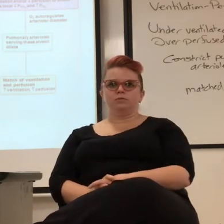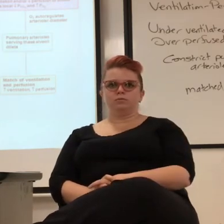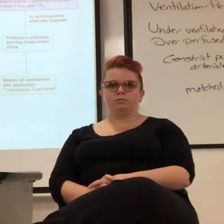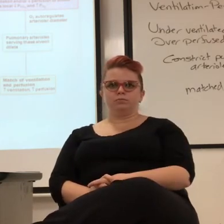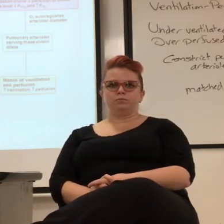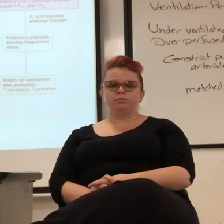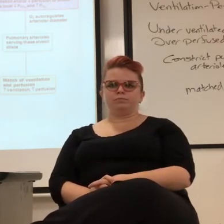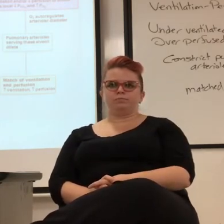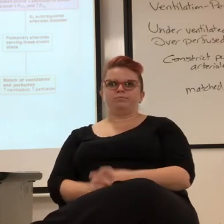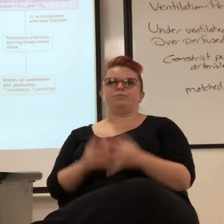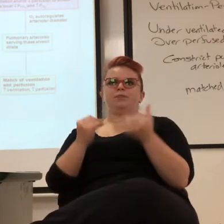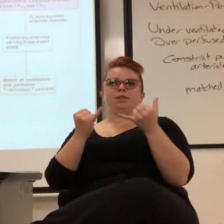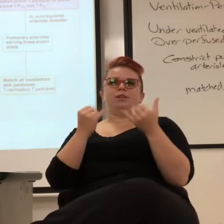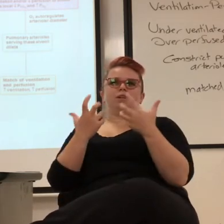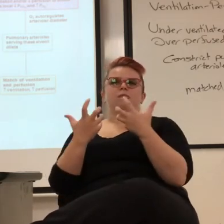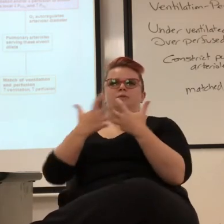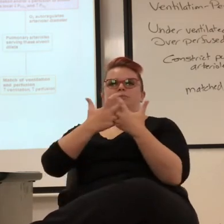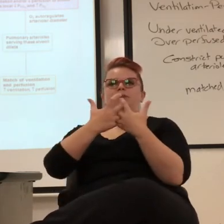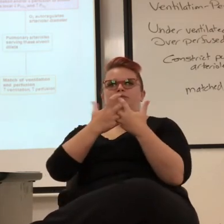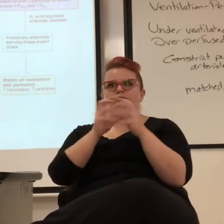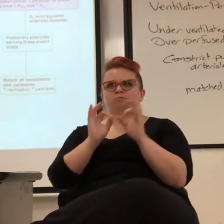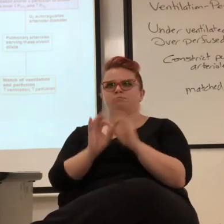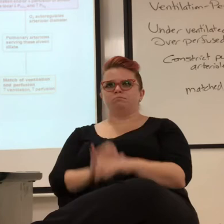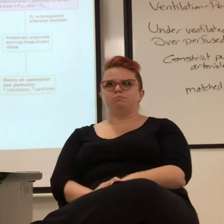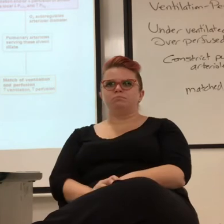It's matched.